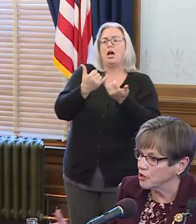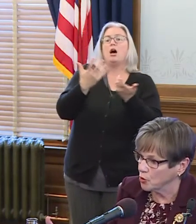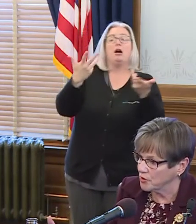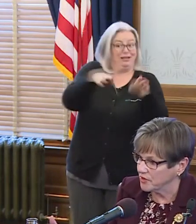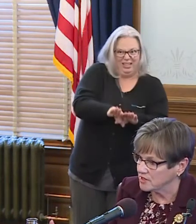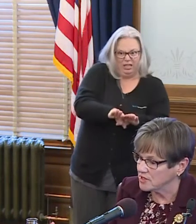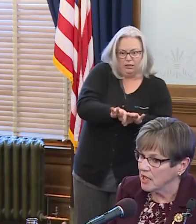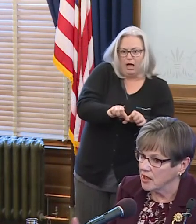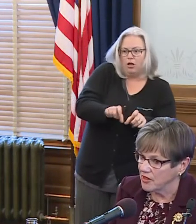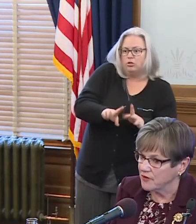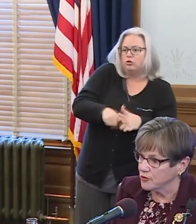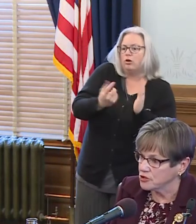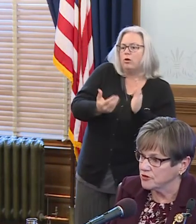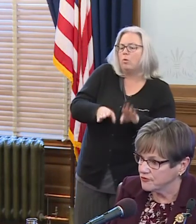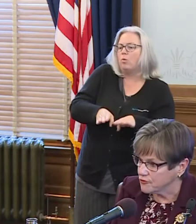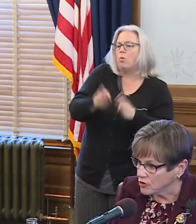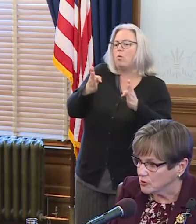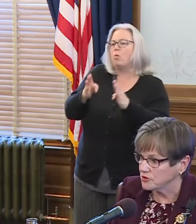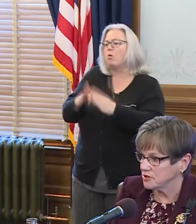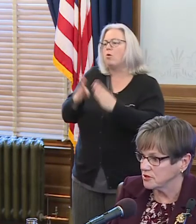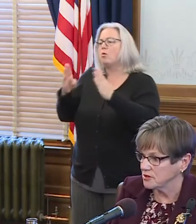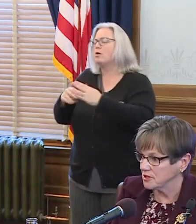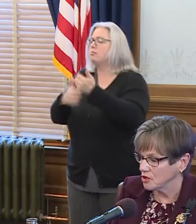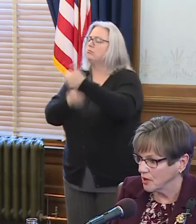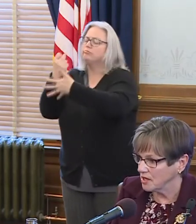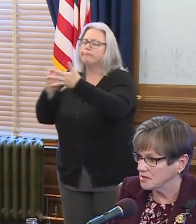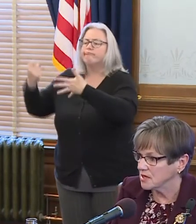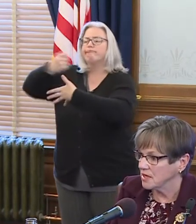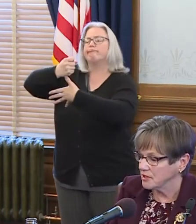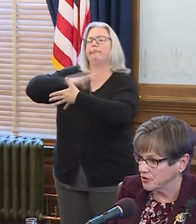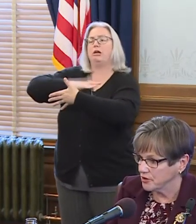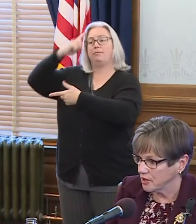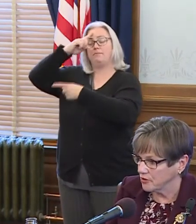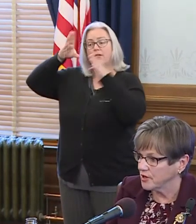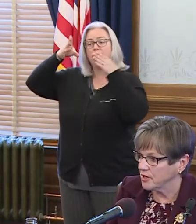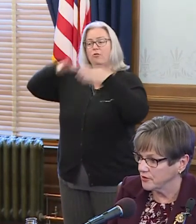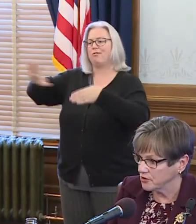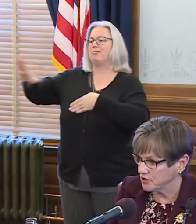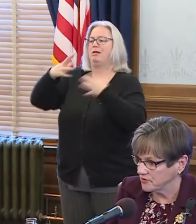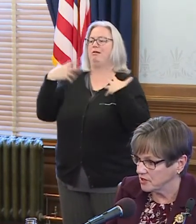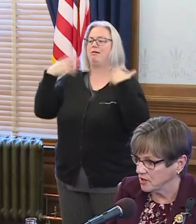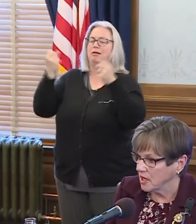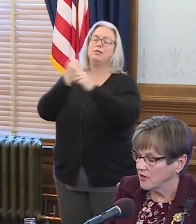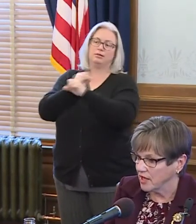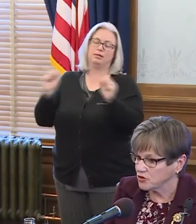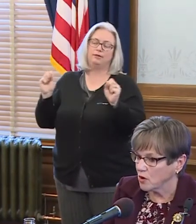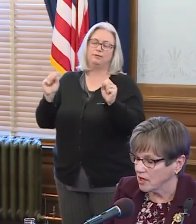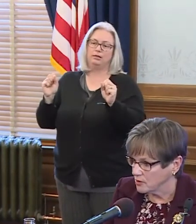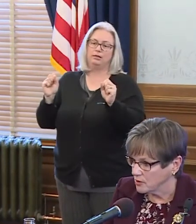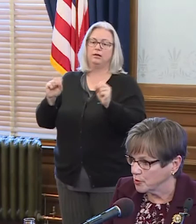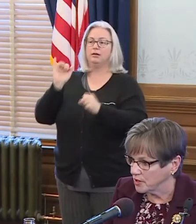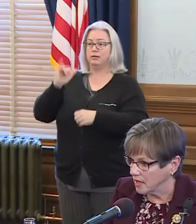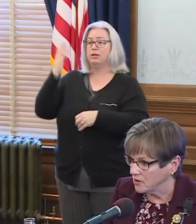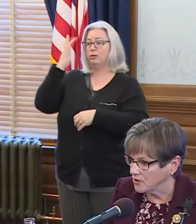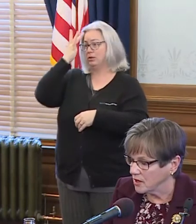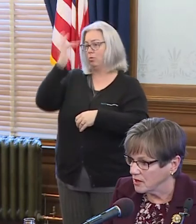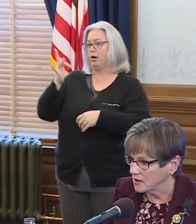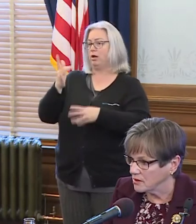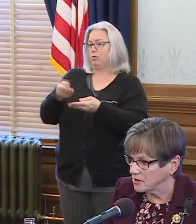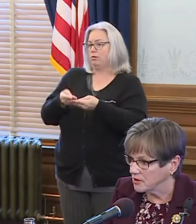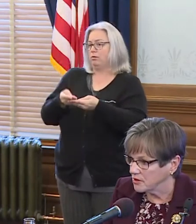to reopen things, that first and foremost in our minds is their health and their safety. That's why we're putting